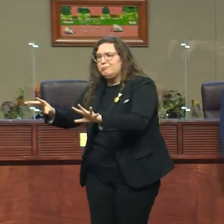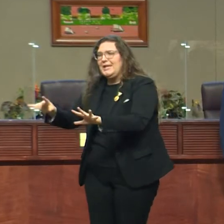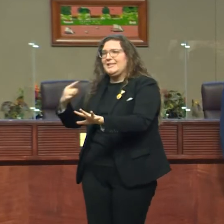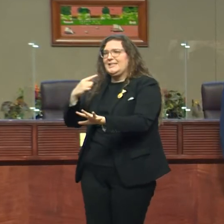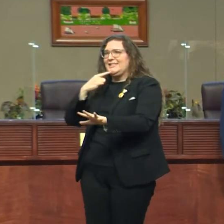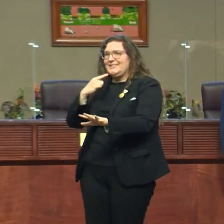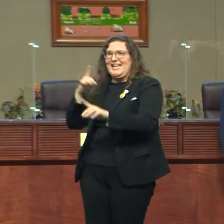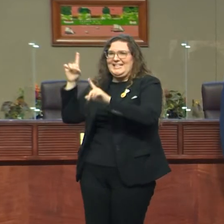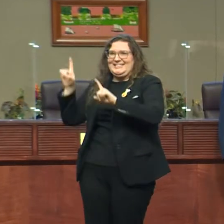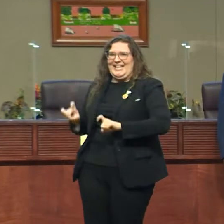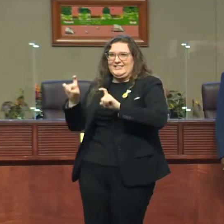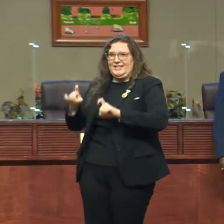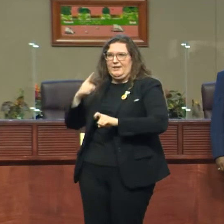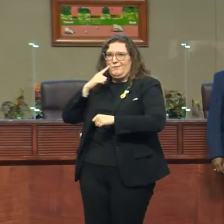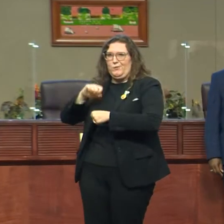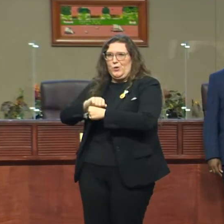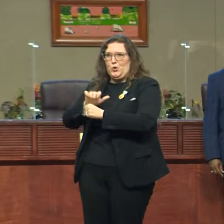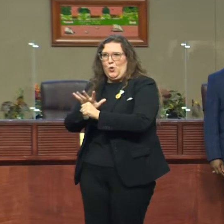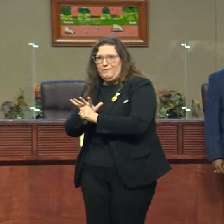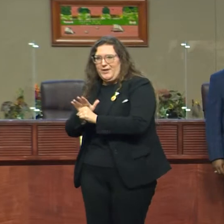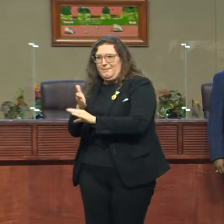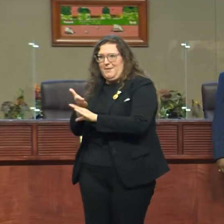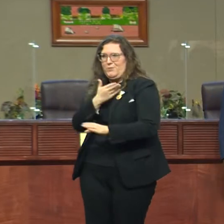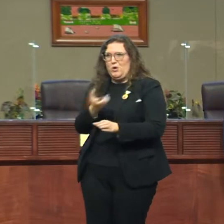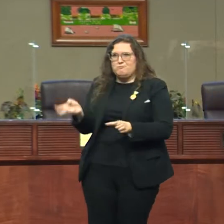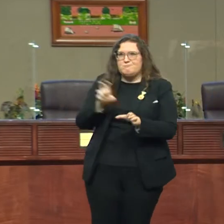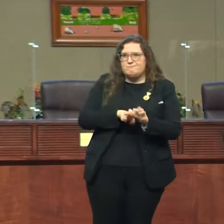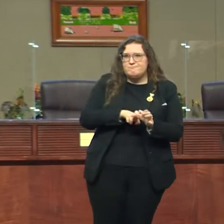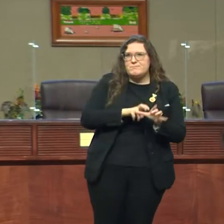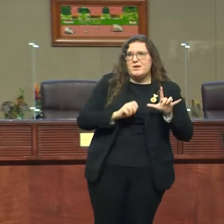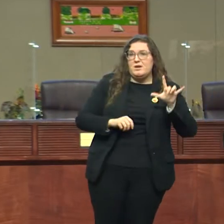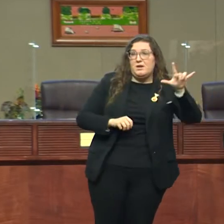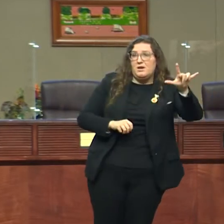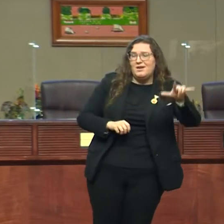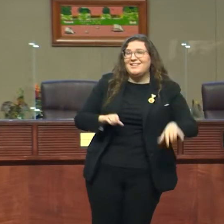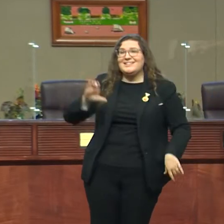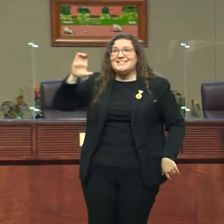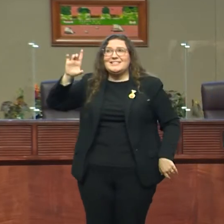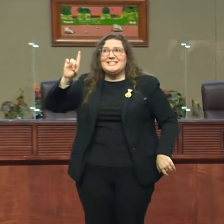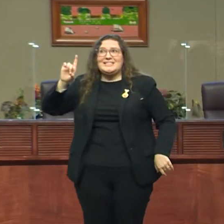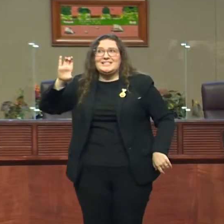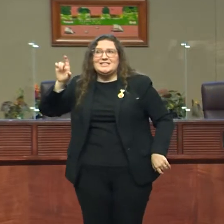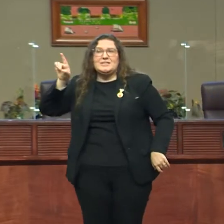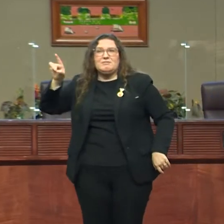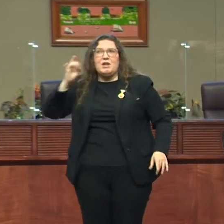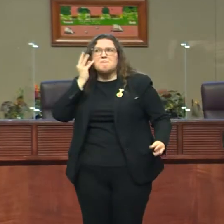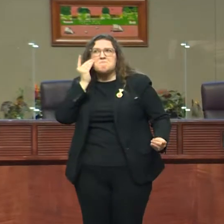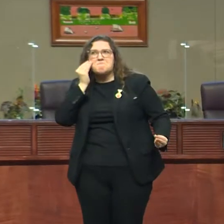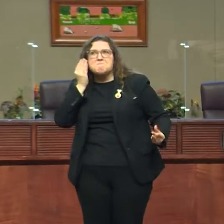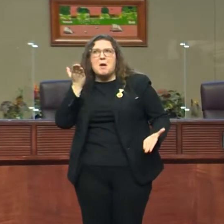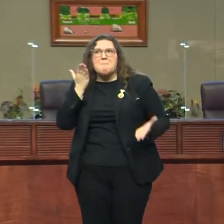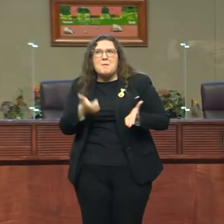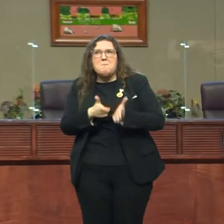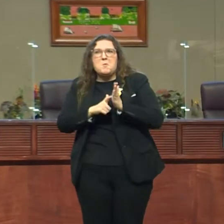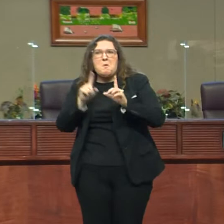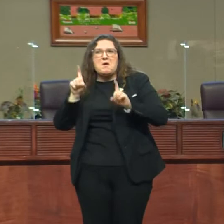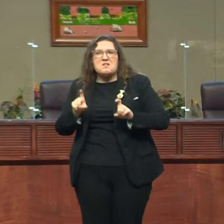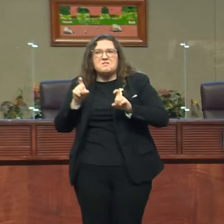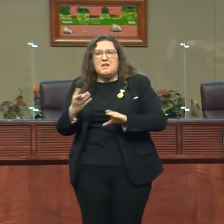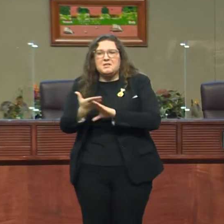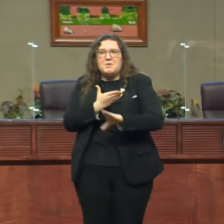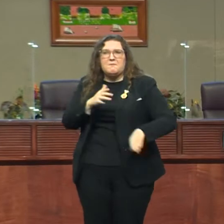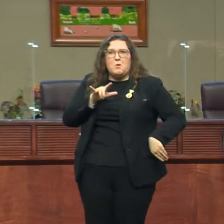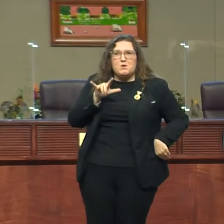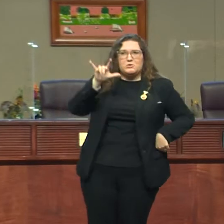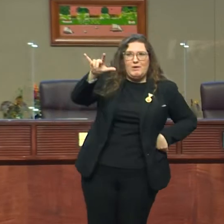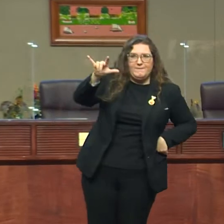As I understand it, a group of folks in CDC, the Centers for Disease Control, are considering that. I think the